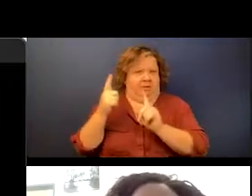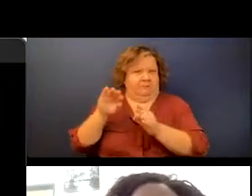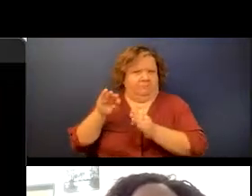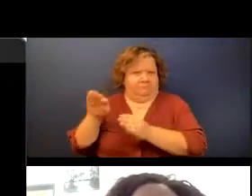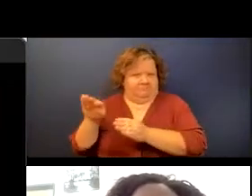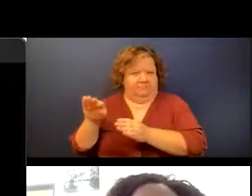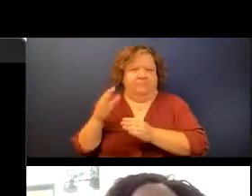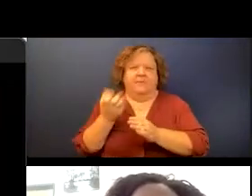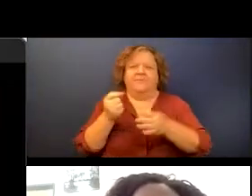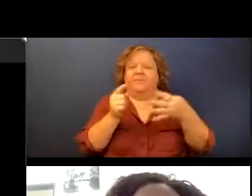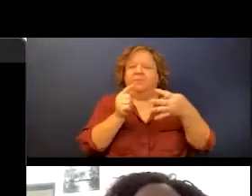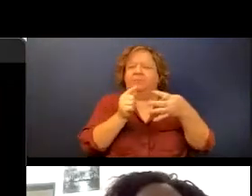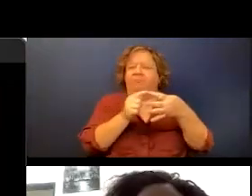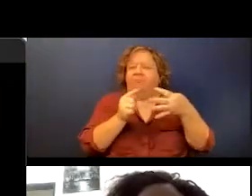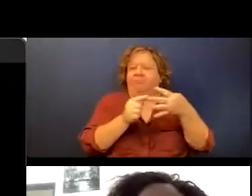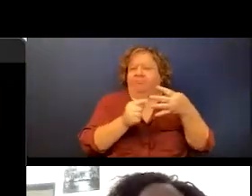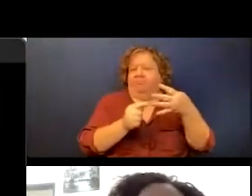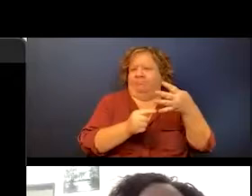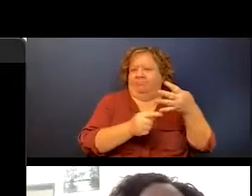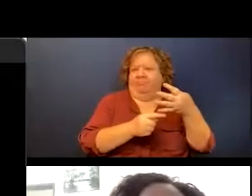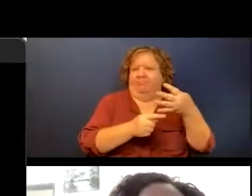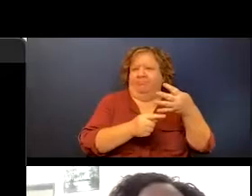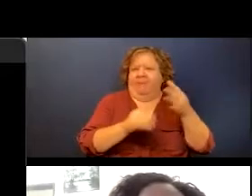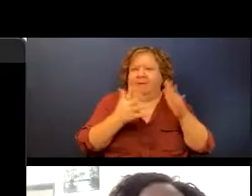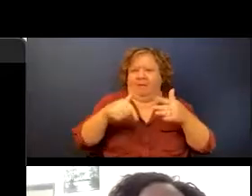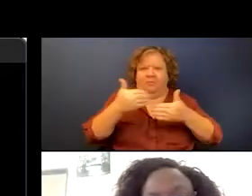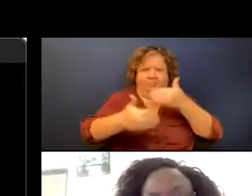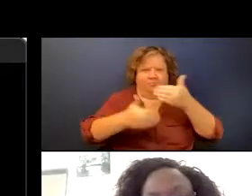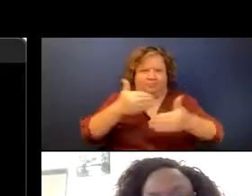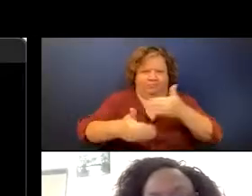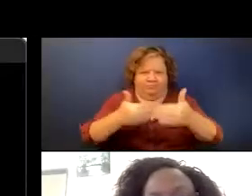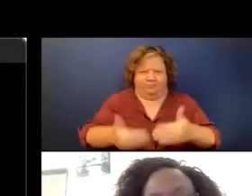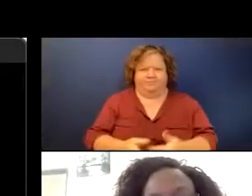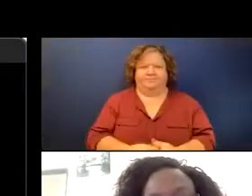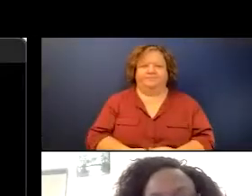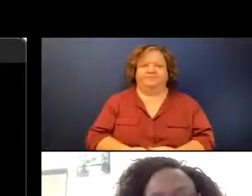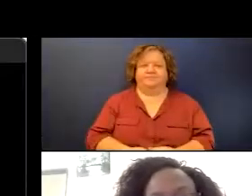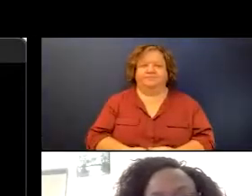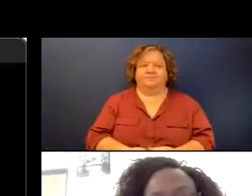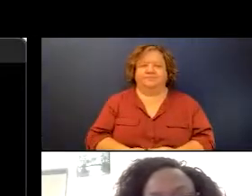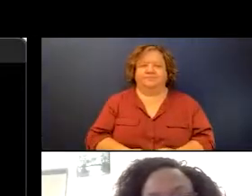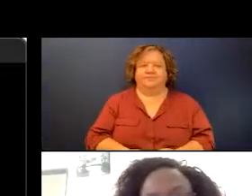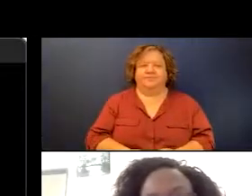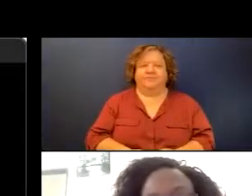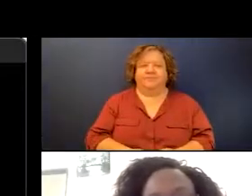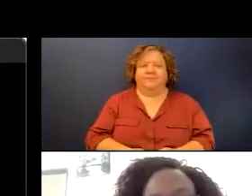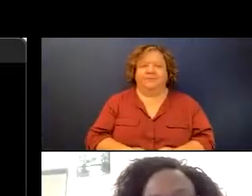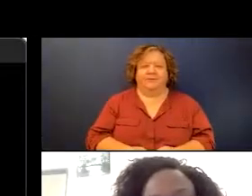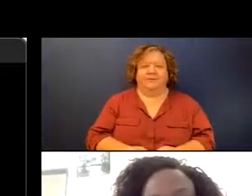all those that are joining us as participants. So for this panel discussion,